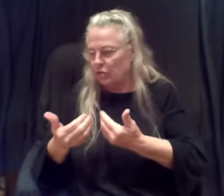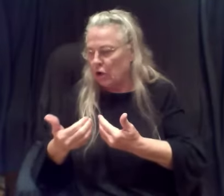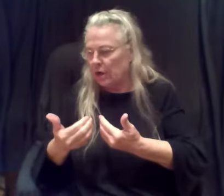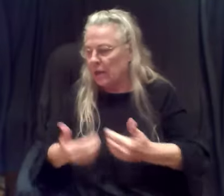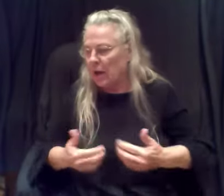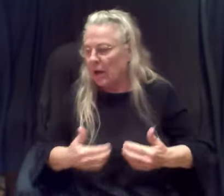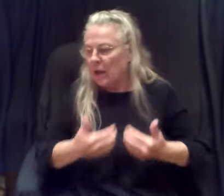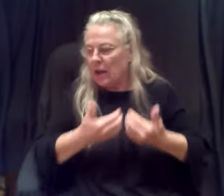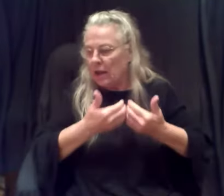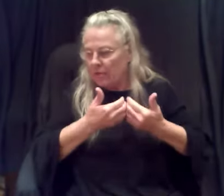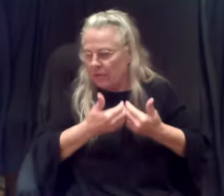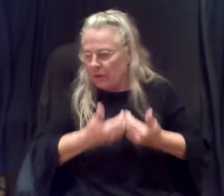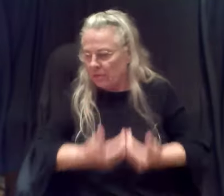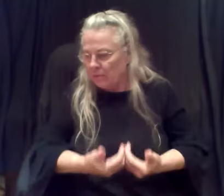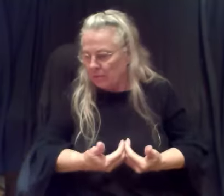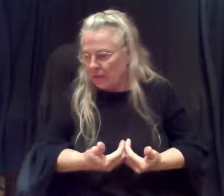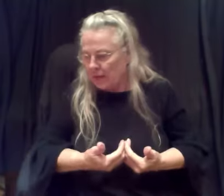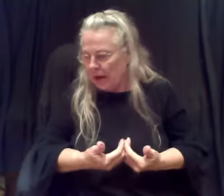talking about. Now,